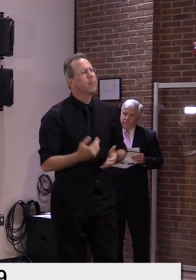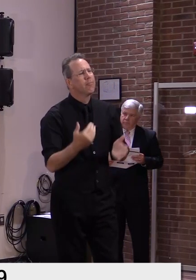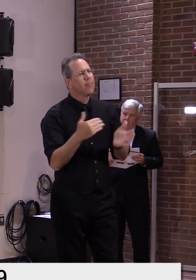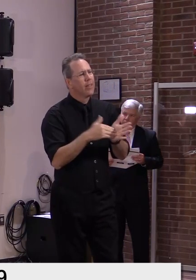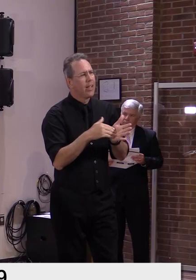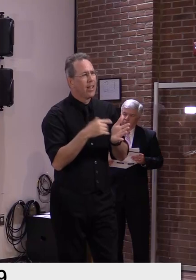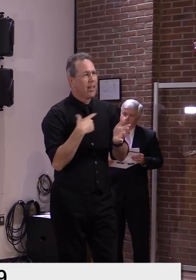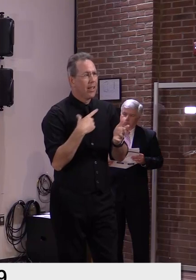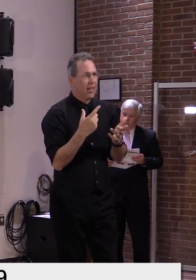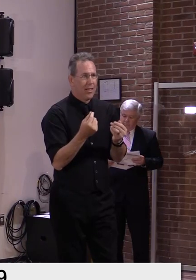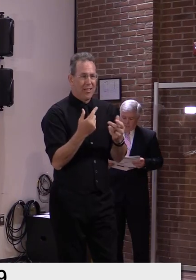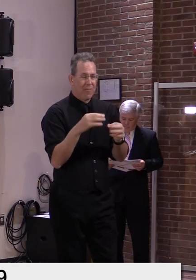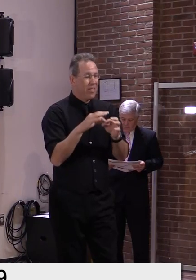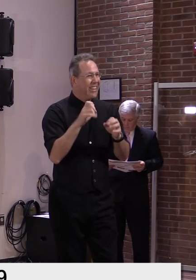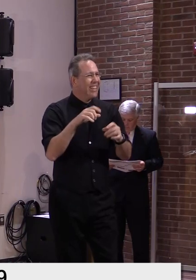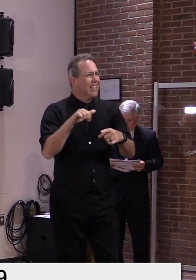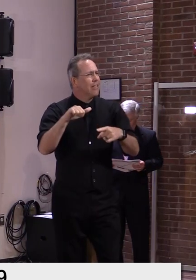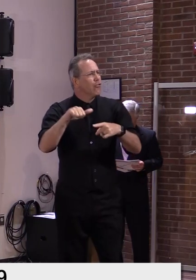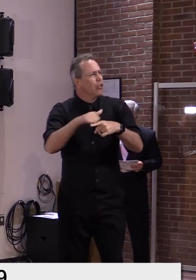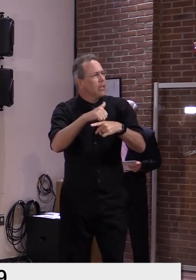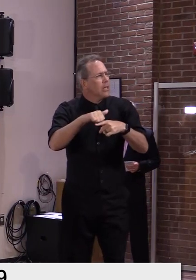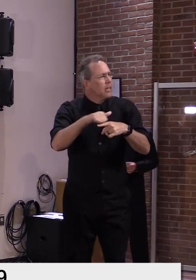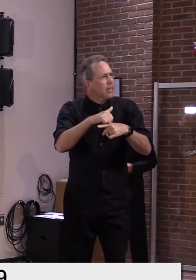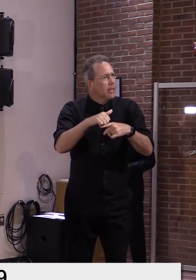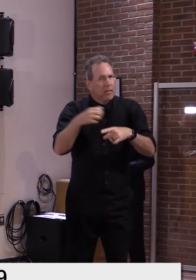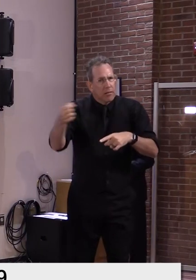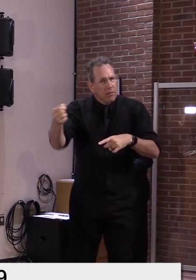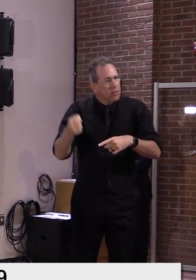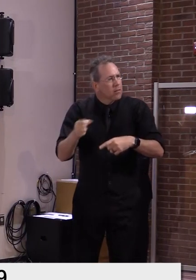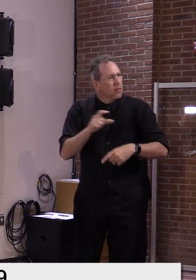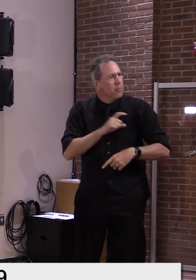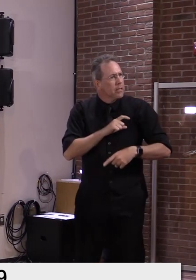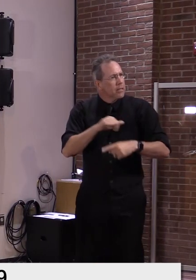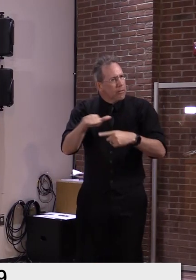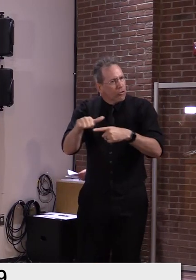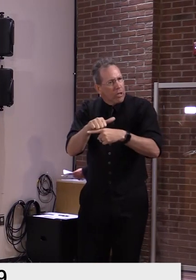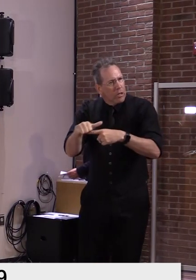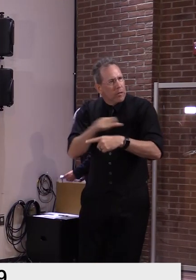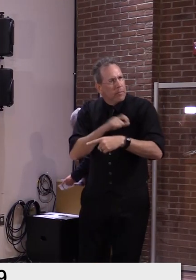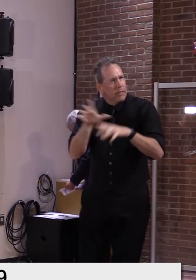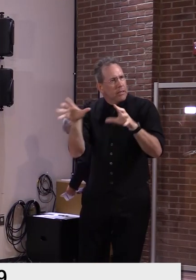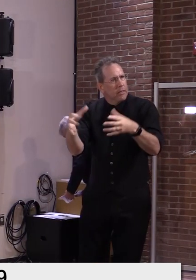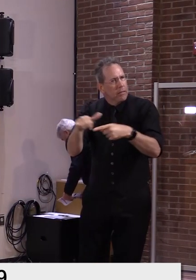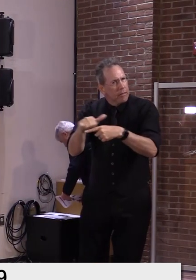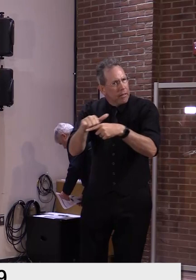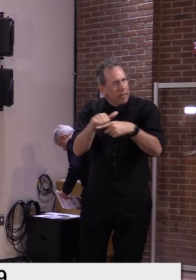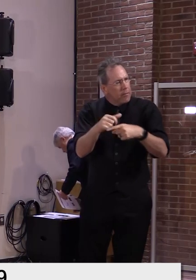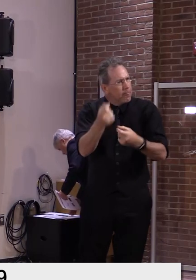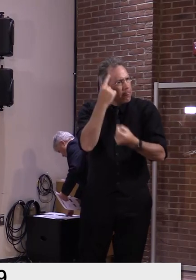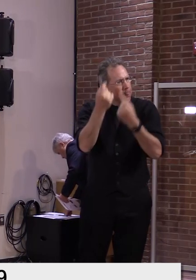terms of law enforcement, is something that we're doing right now. We're